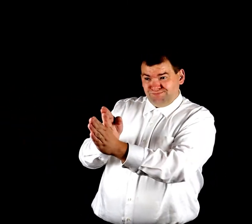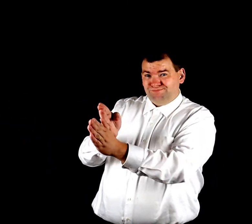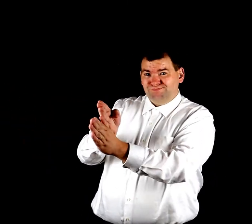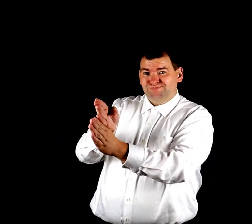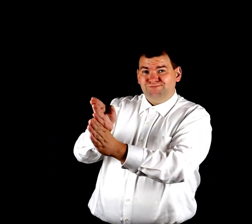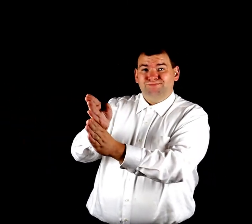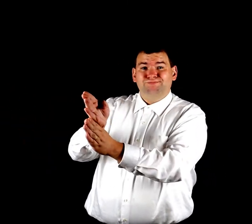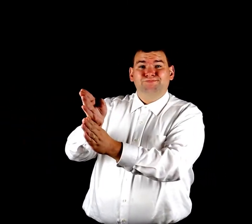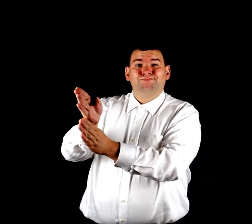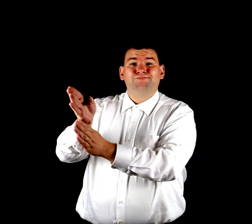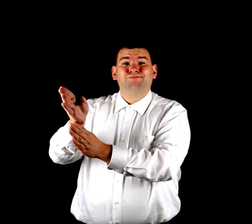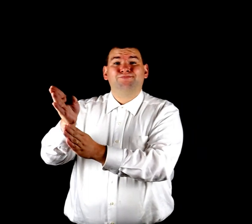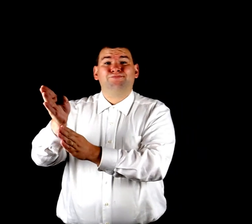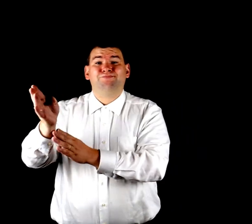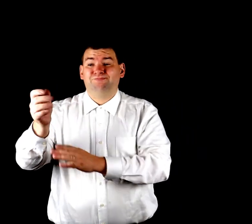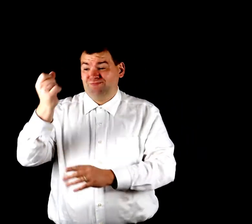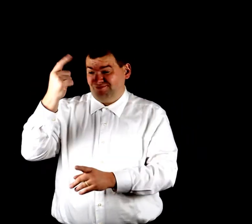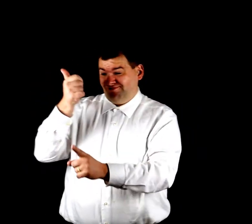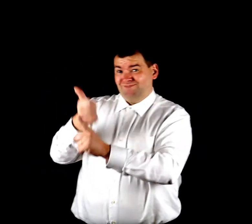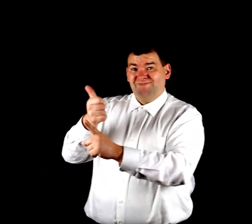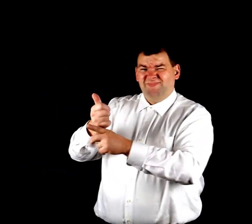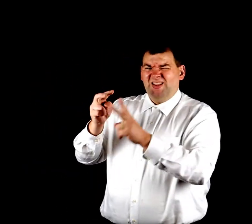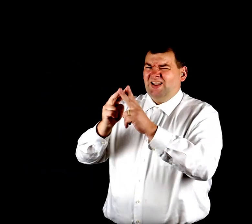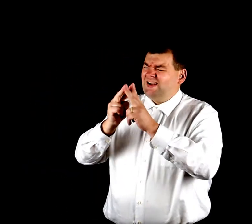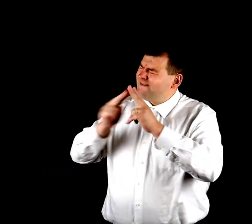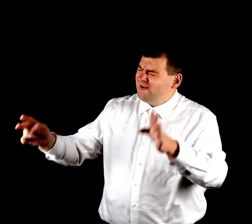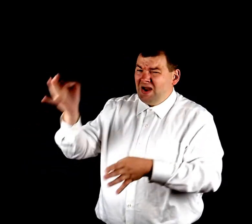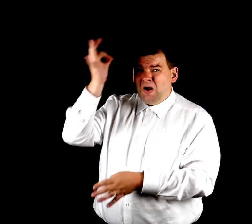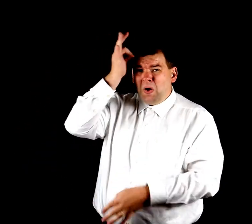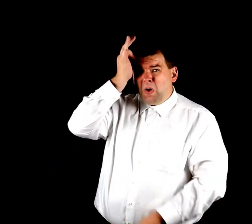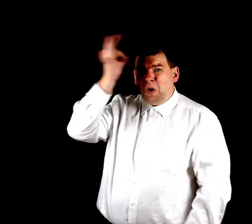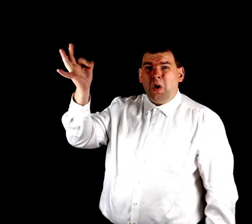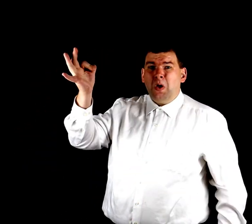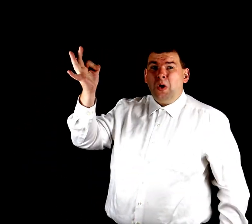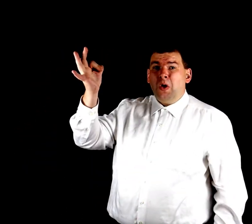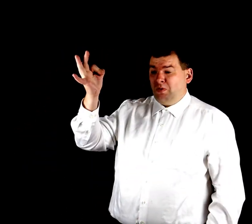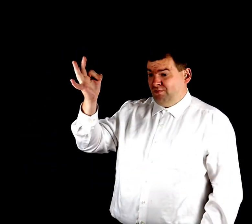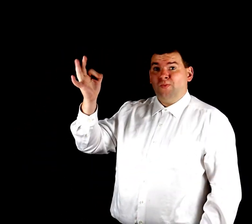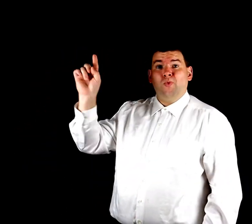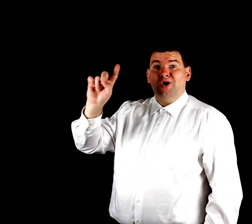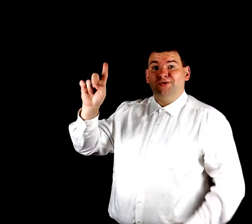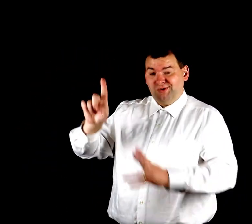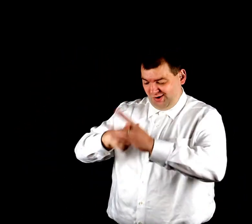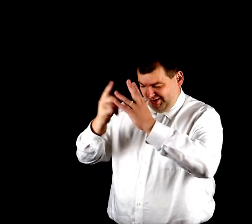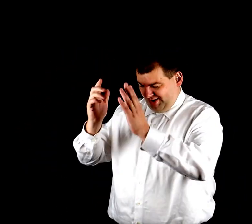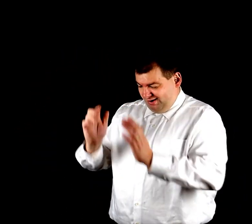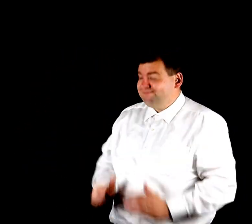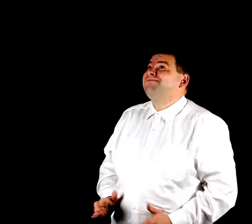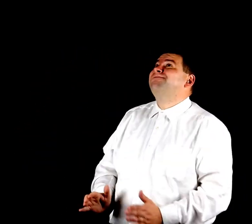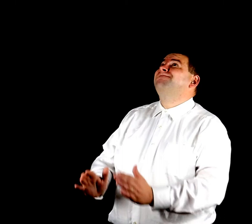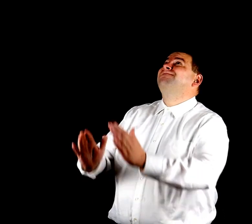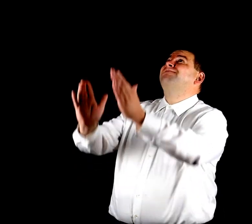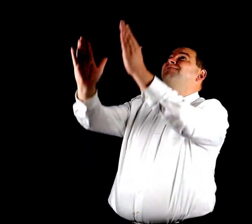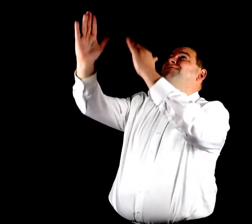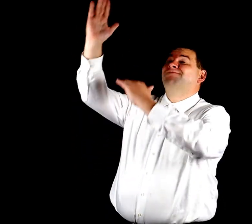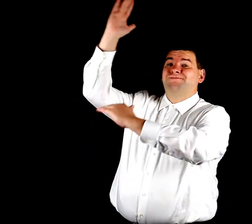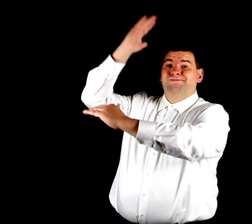narrow It's a very narrow It's